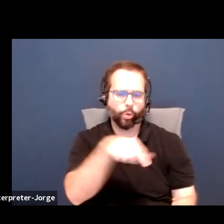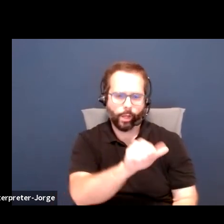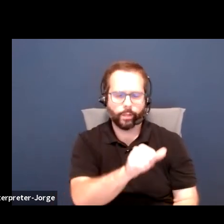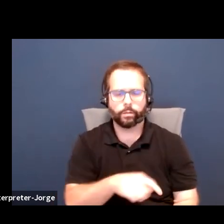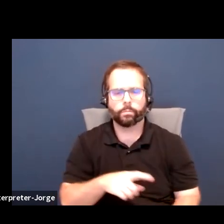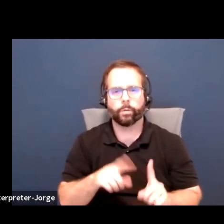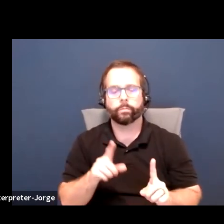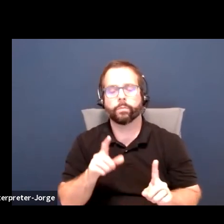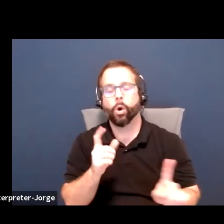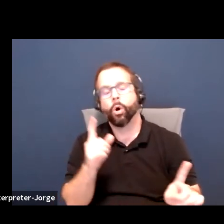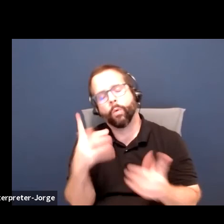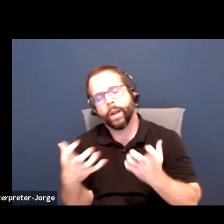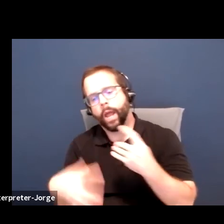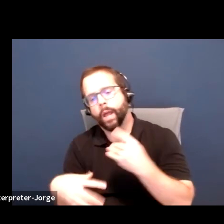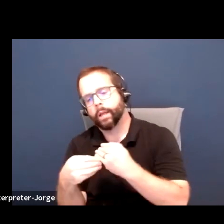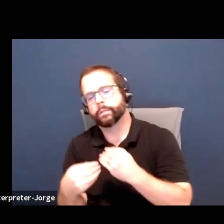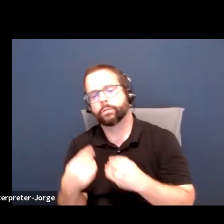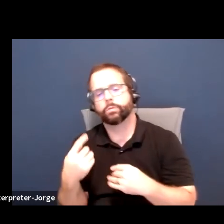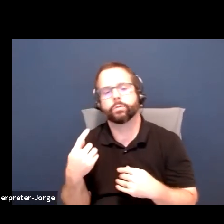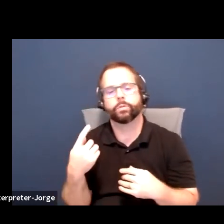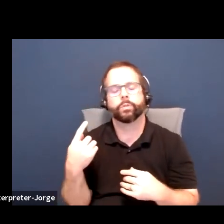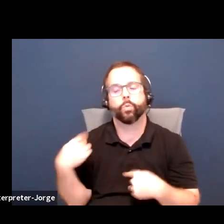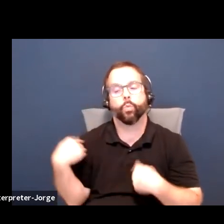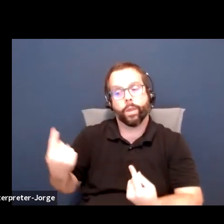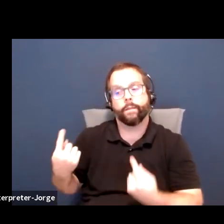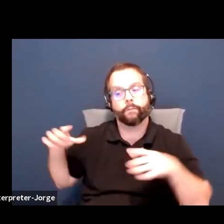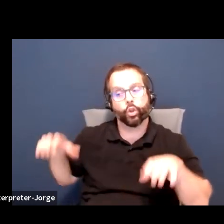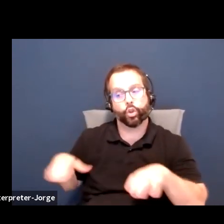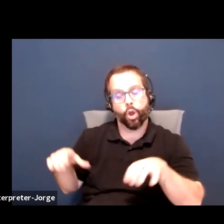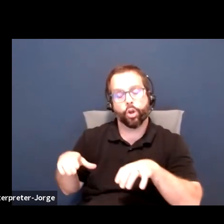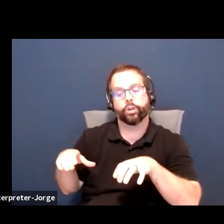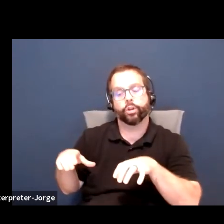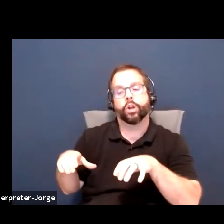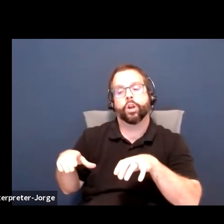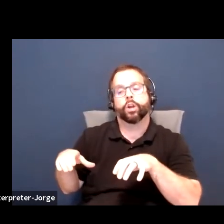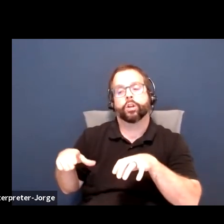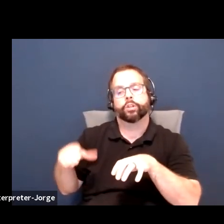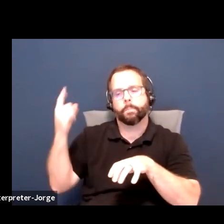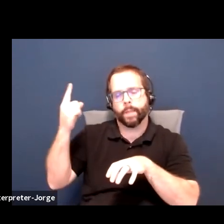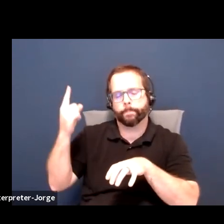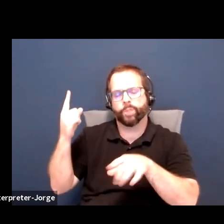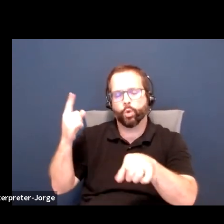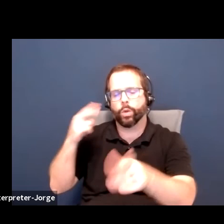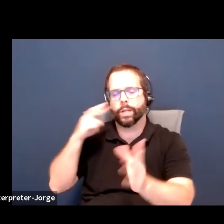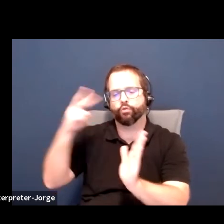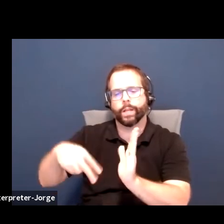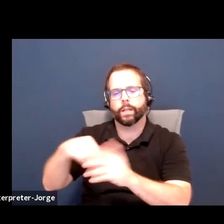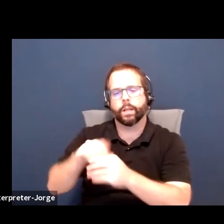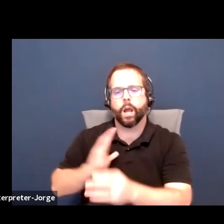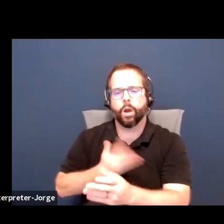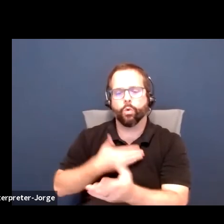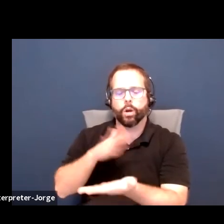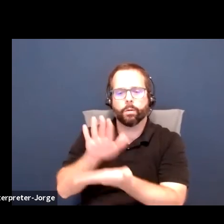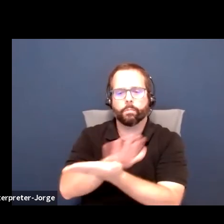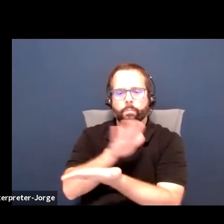the documents that came with this, is in your packet, so to speak, attached to this